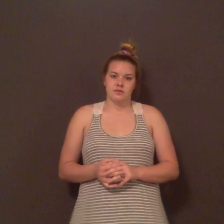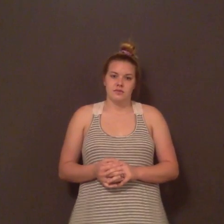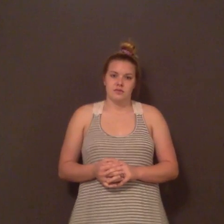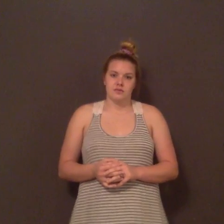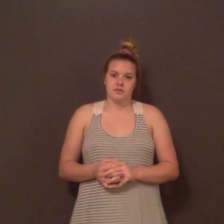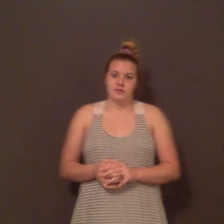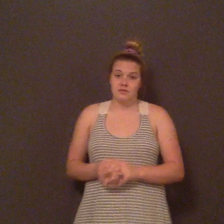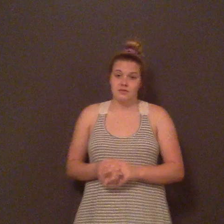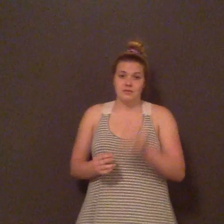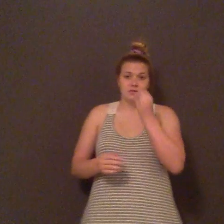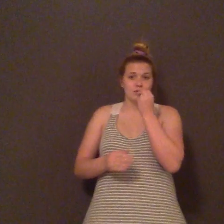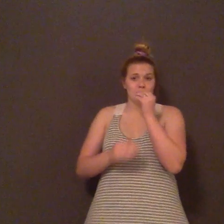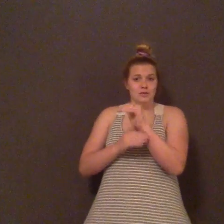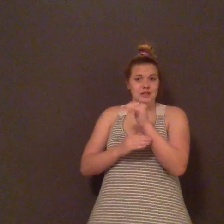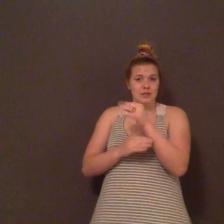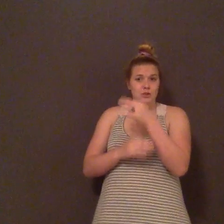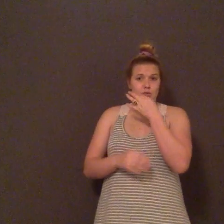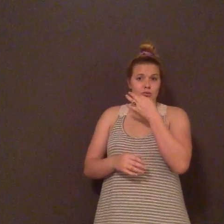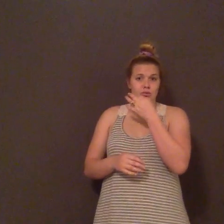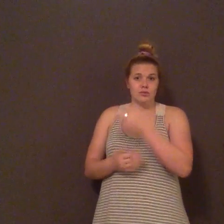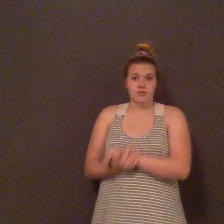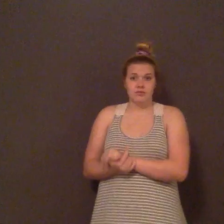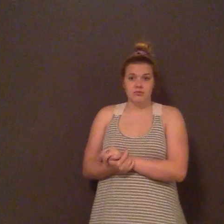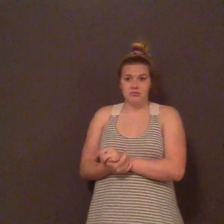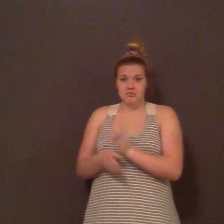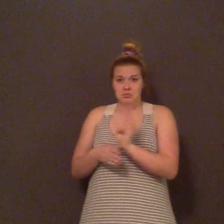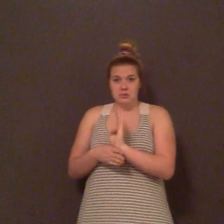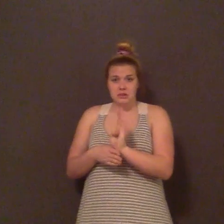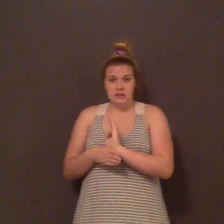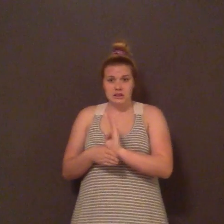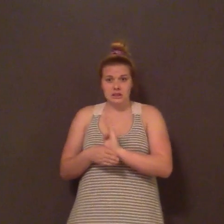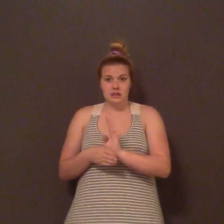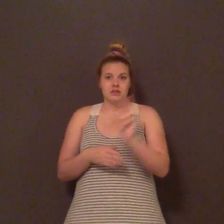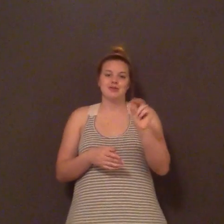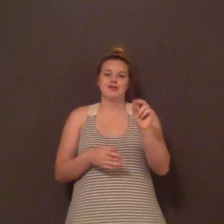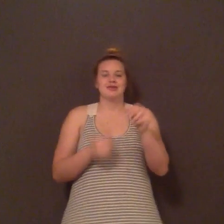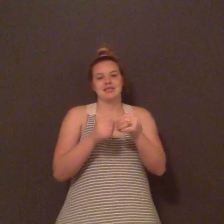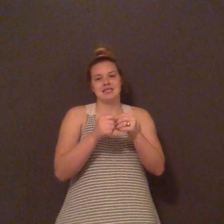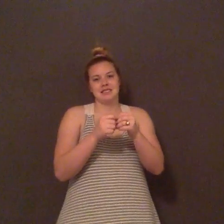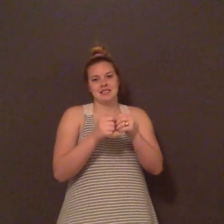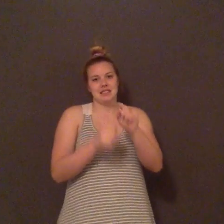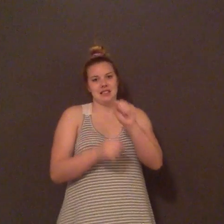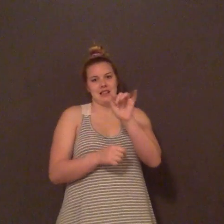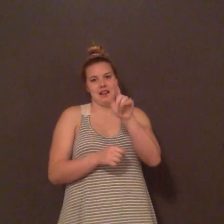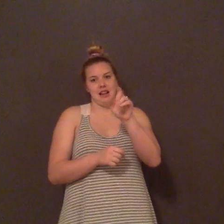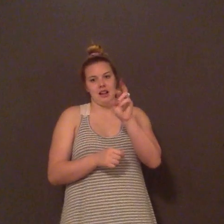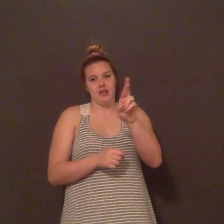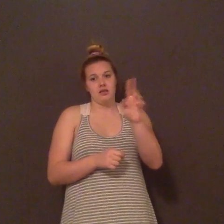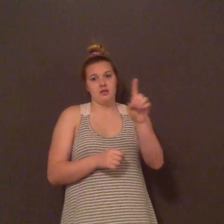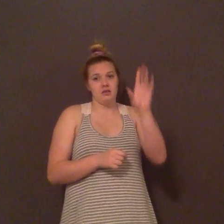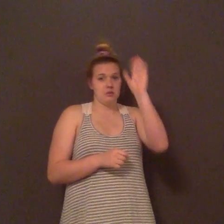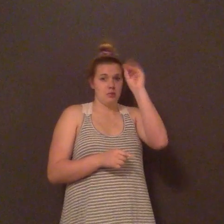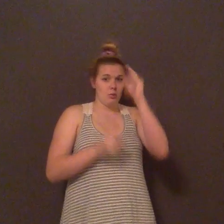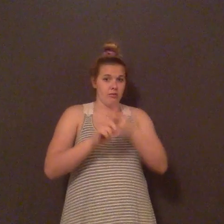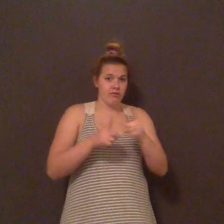Dinner soon. Okay. Thanks, Dad. You busy? Just sending a text back to Tyler. Oh, new boyfriend? He's a friend.